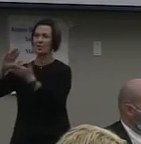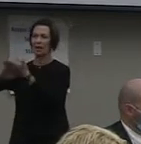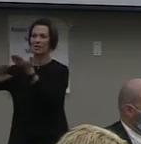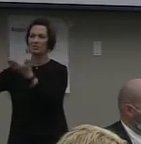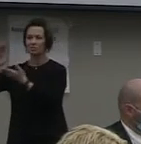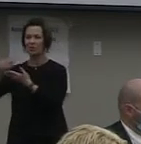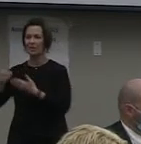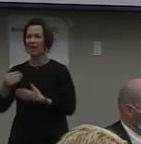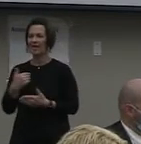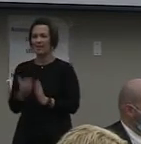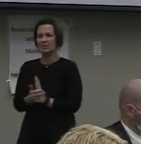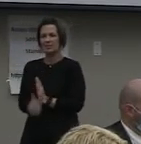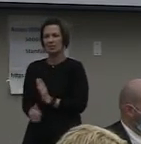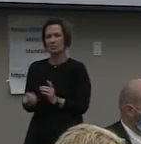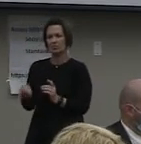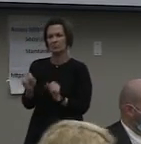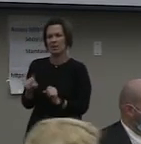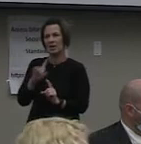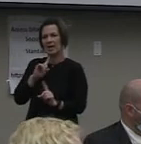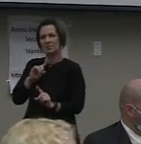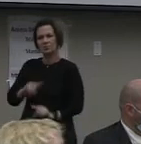where they can answer their questions.